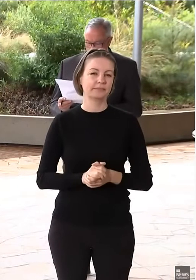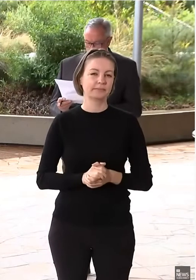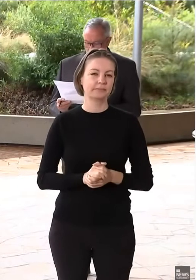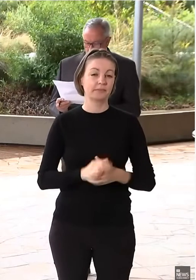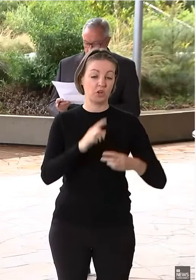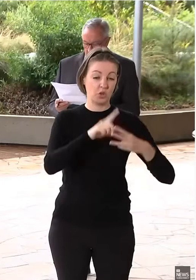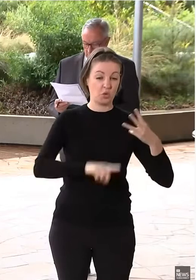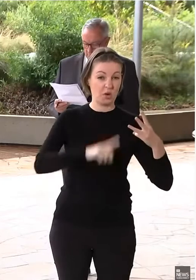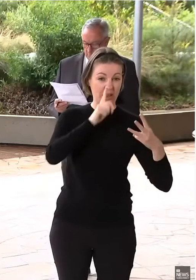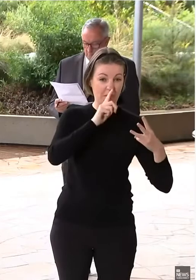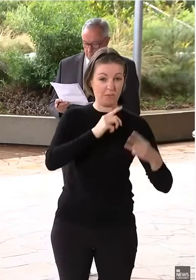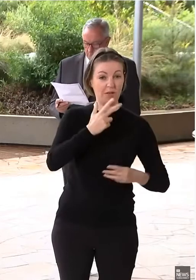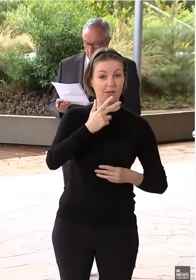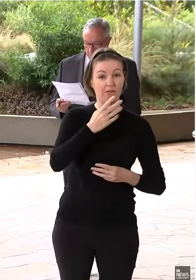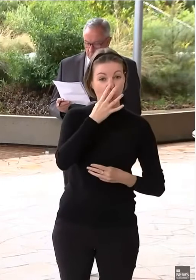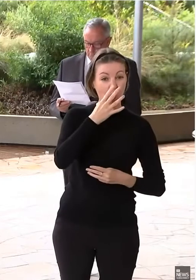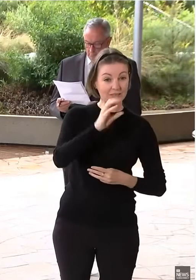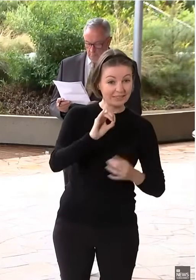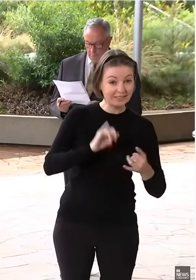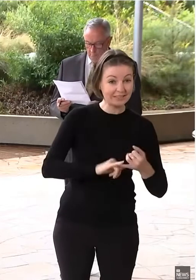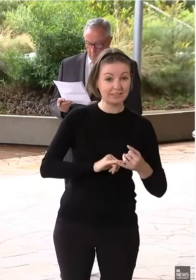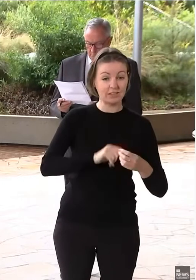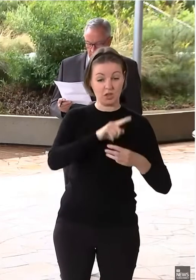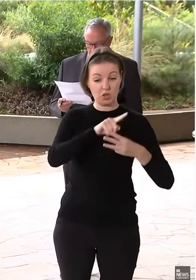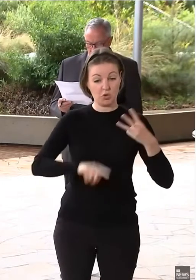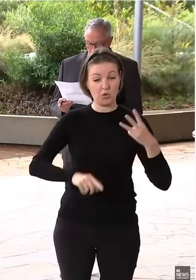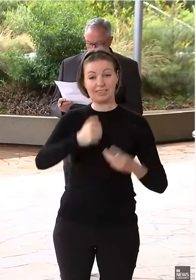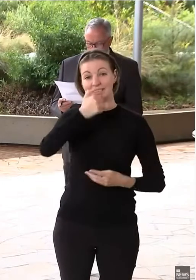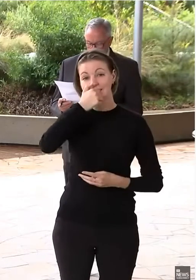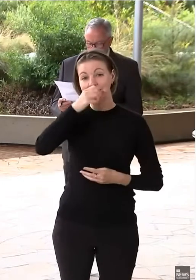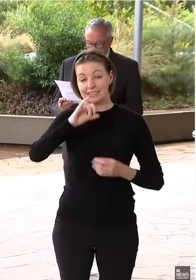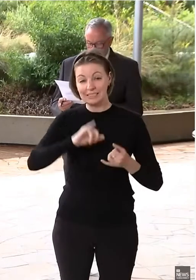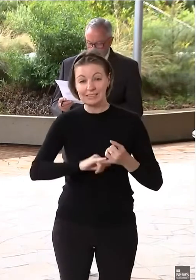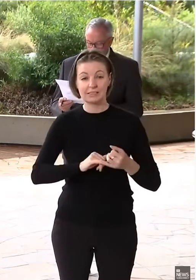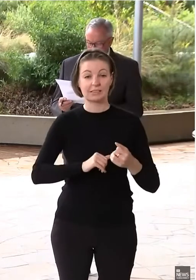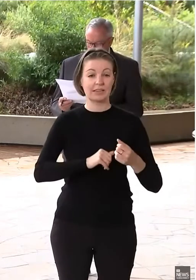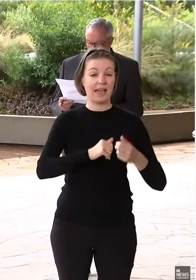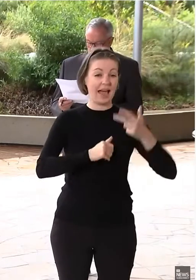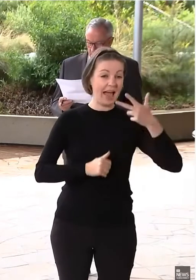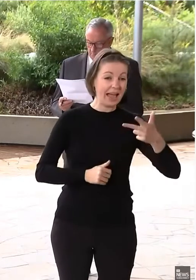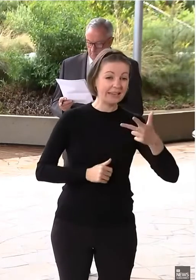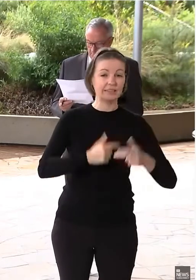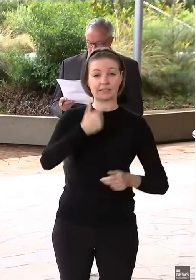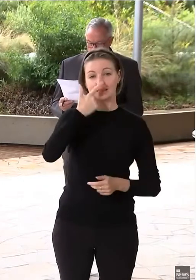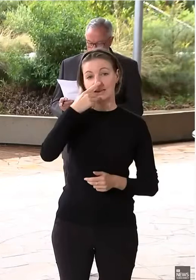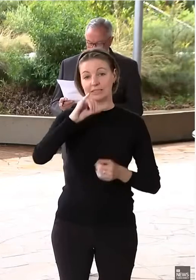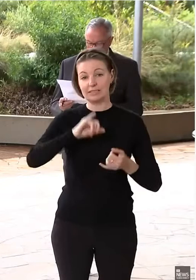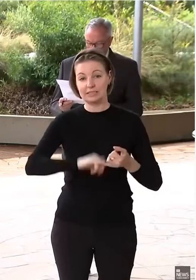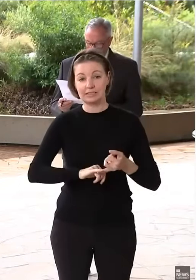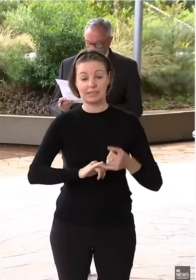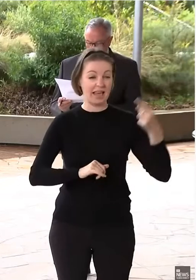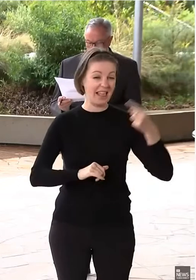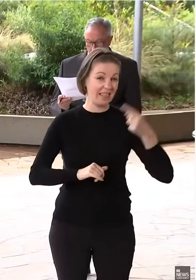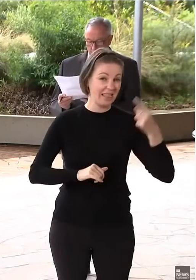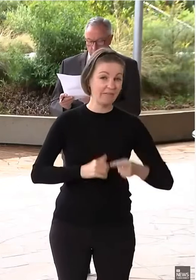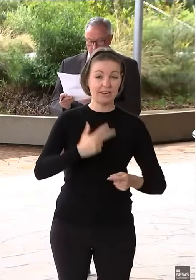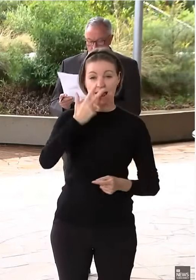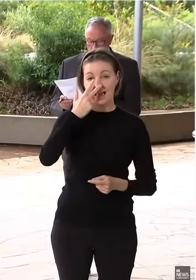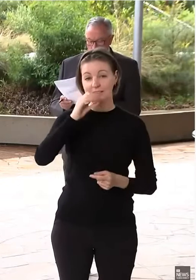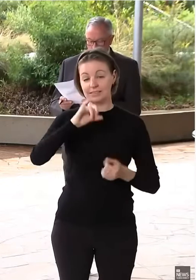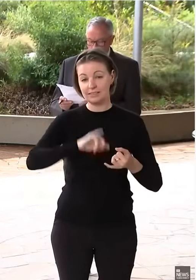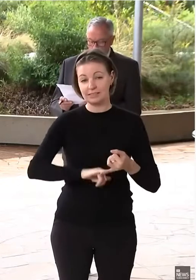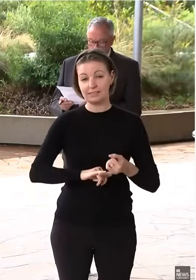were aged in their 40s, 3 people were aged in their 60s, 8 people were in their 70s, 11 people were in their